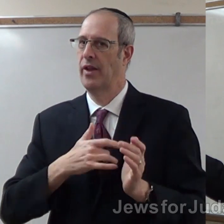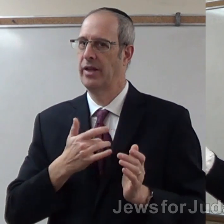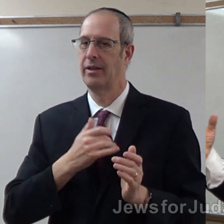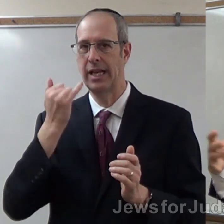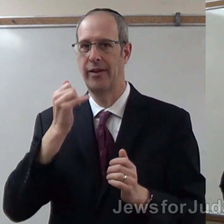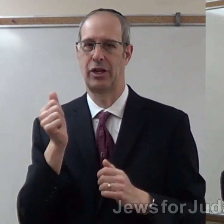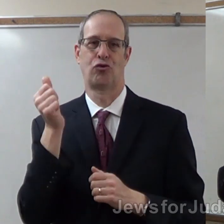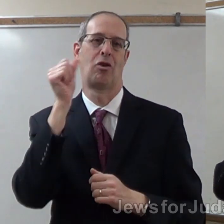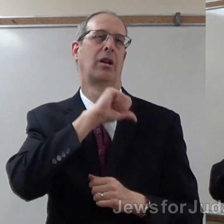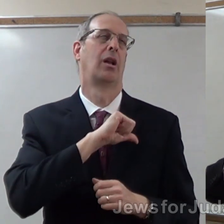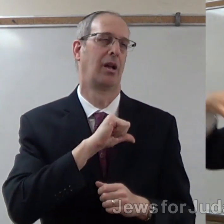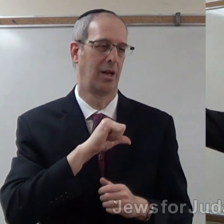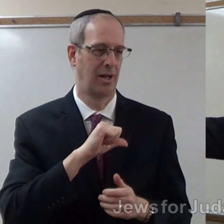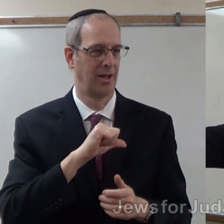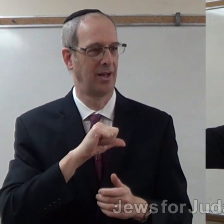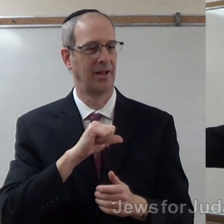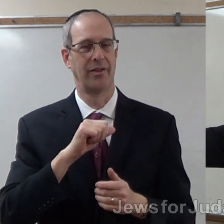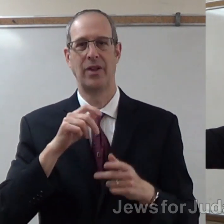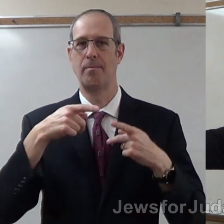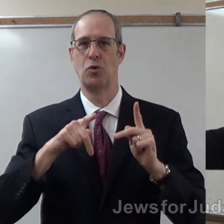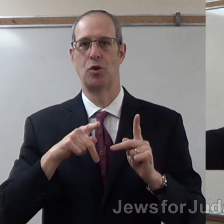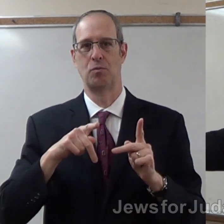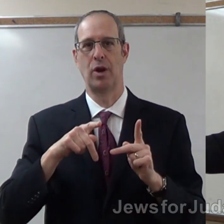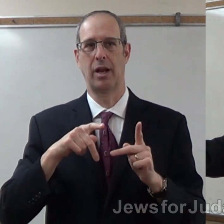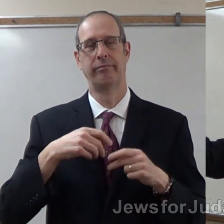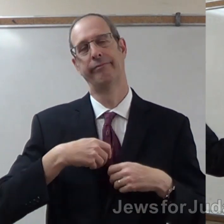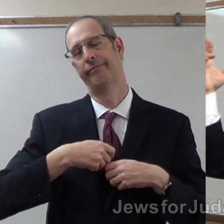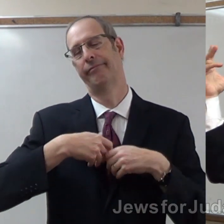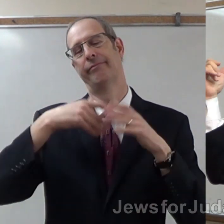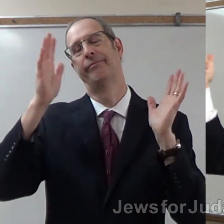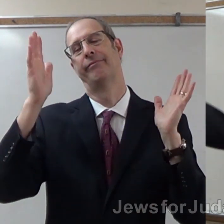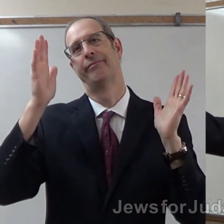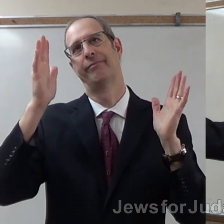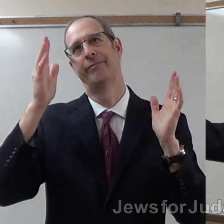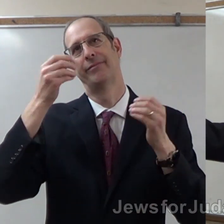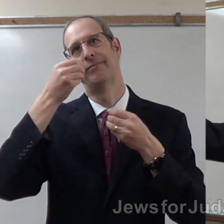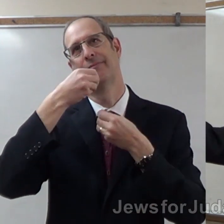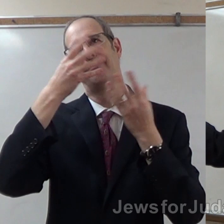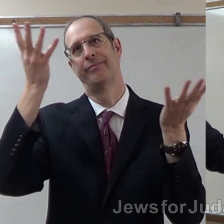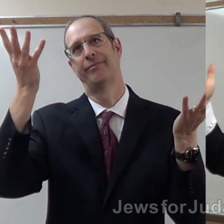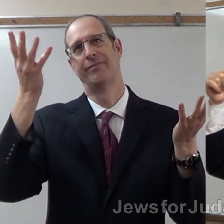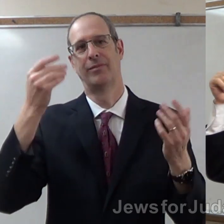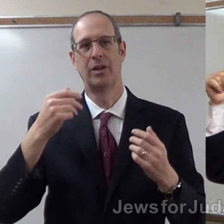drunk, they just let themselves out. So